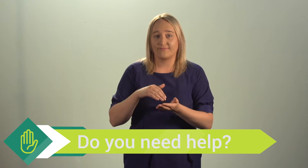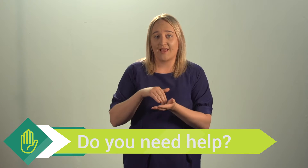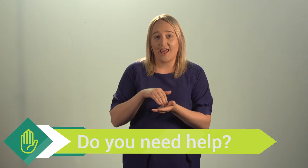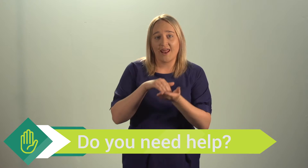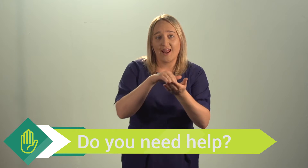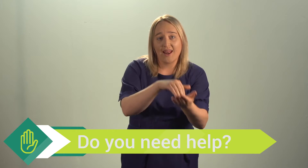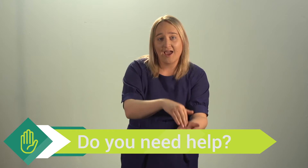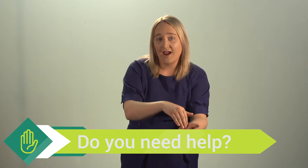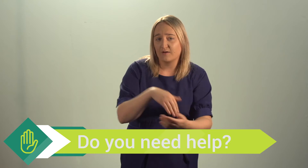do you need help?